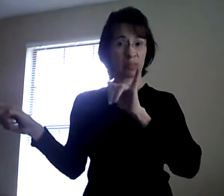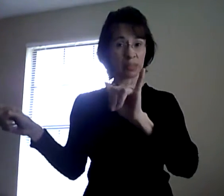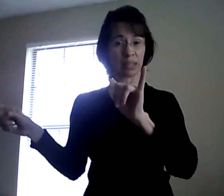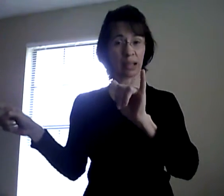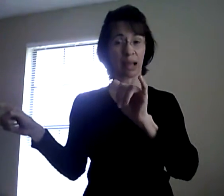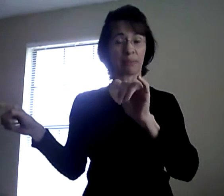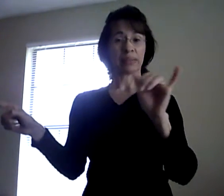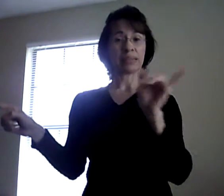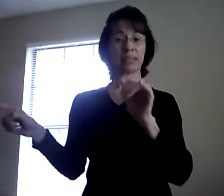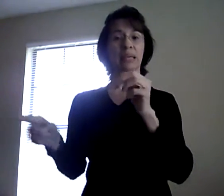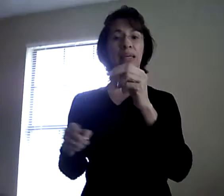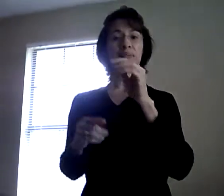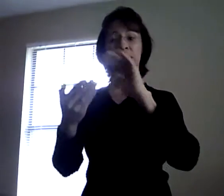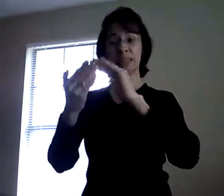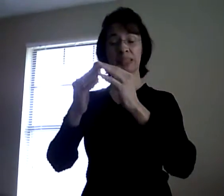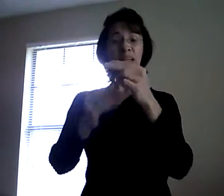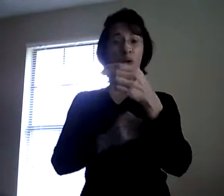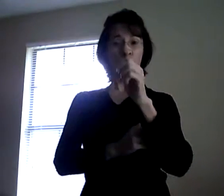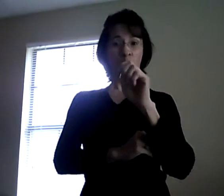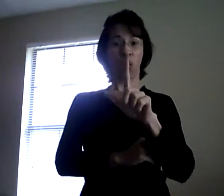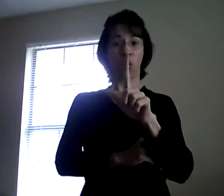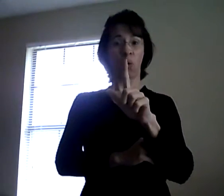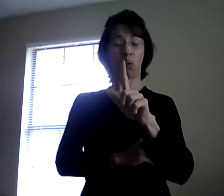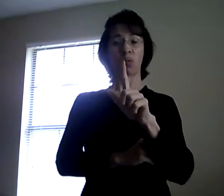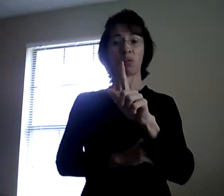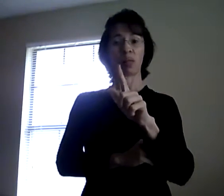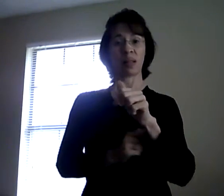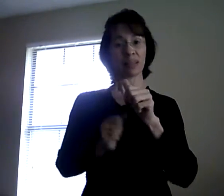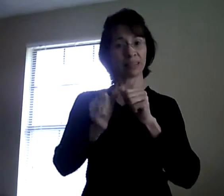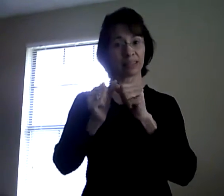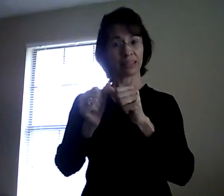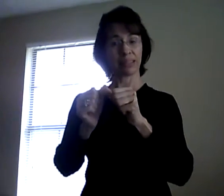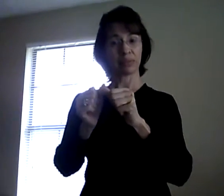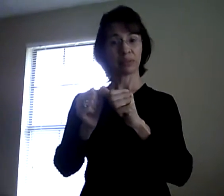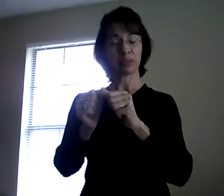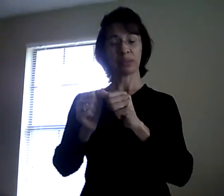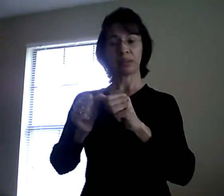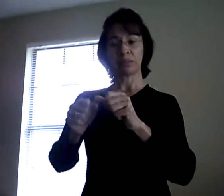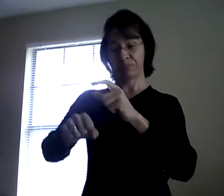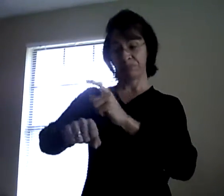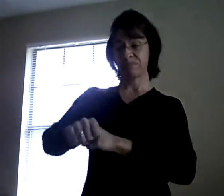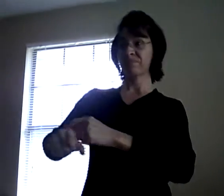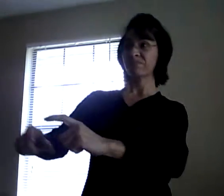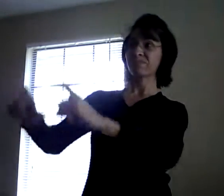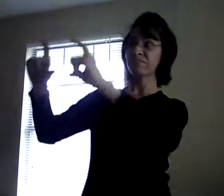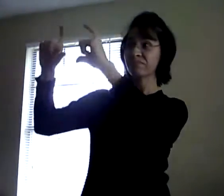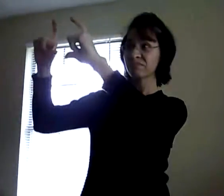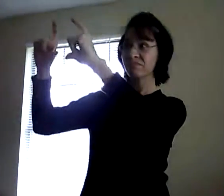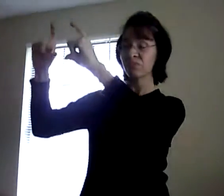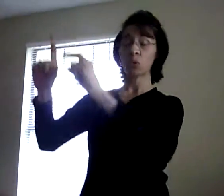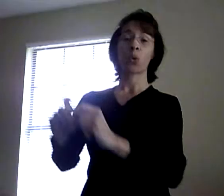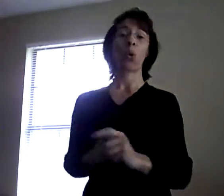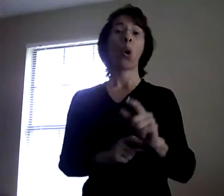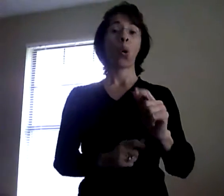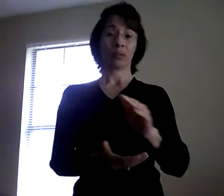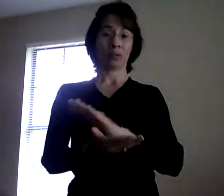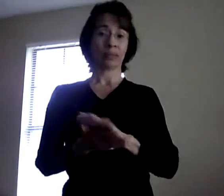we've always had. It's the only place on there with a clock. If you want to go out to a nice place to eat, I would